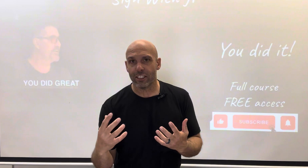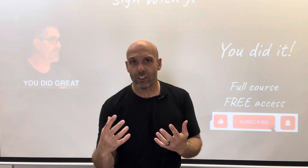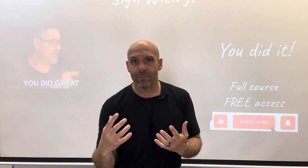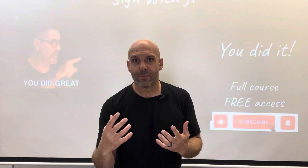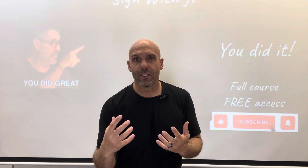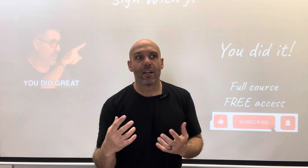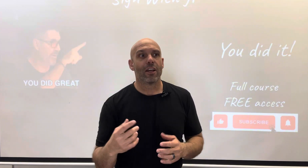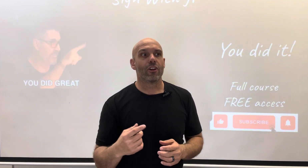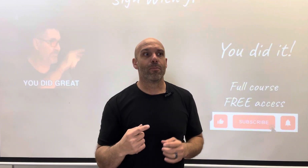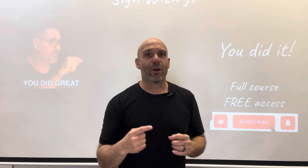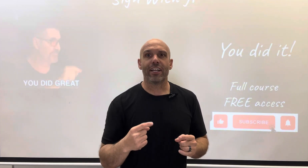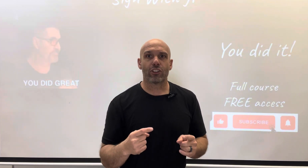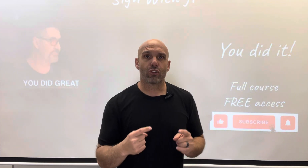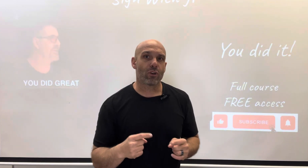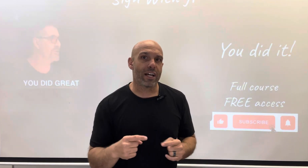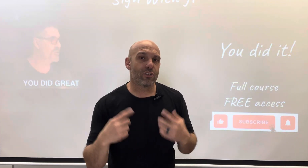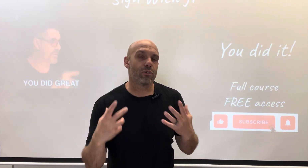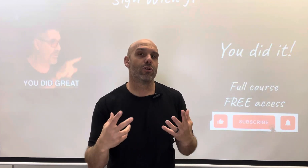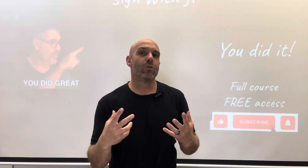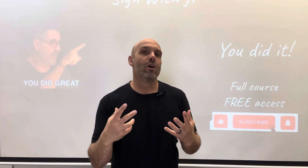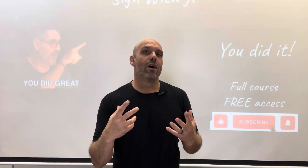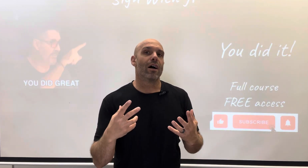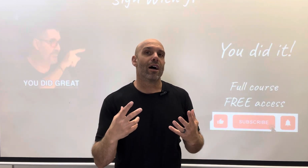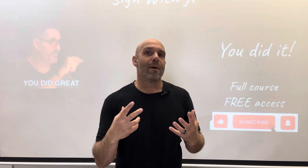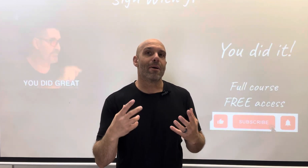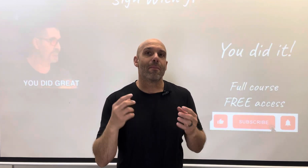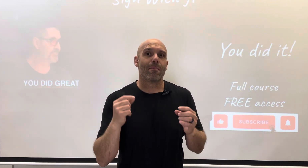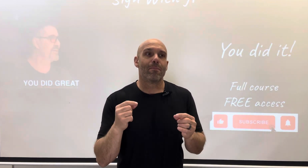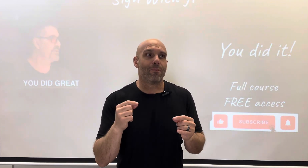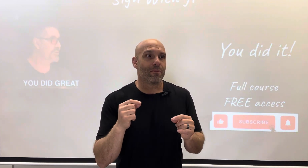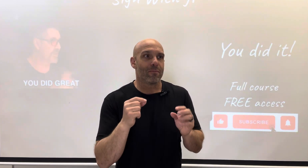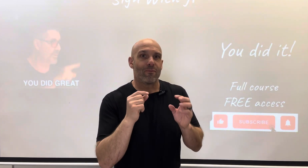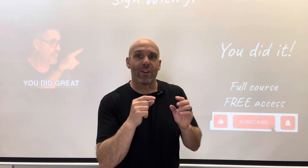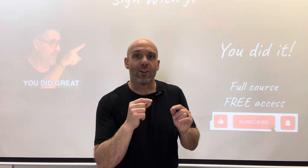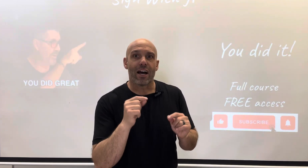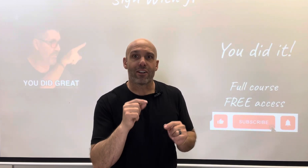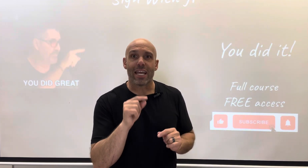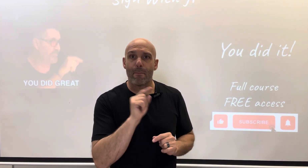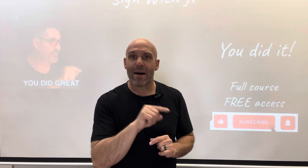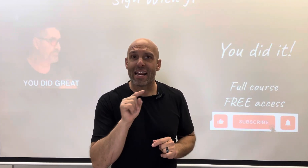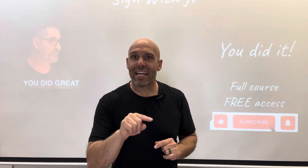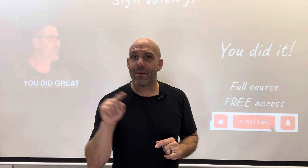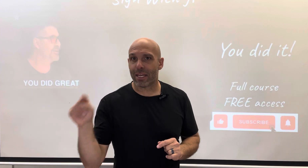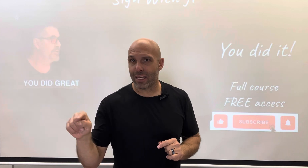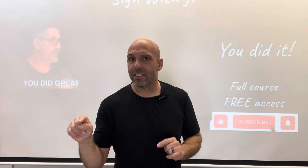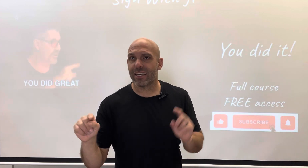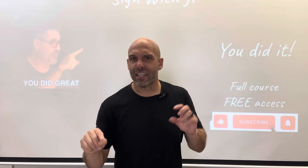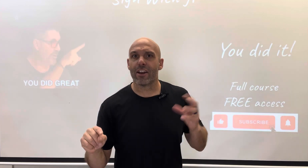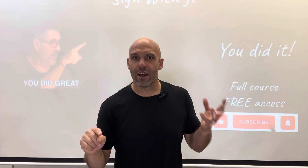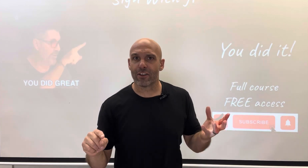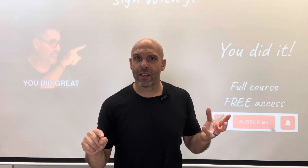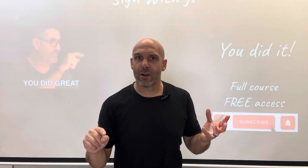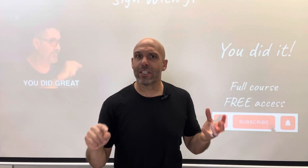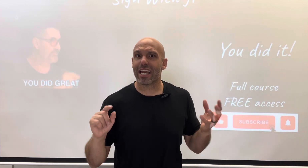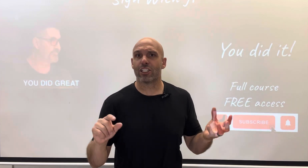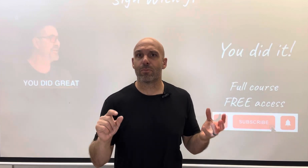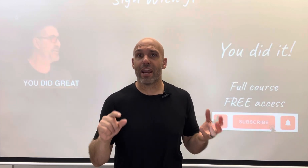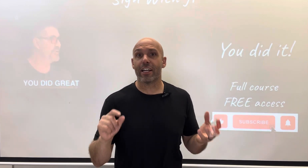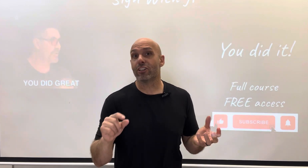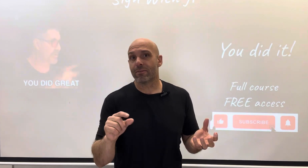Spanish, your brain is trying to figure out how to say my name is in another language. And Spanish,